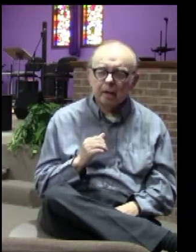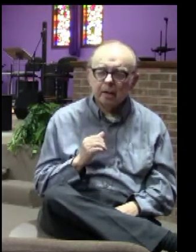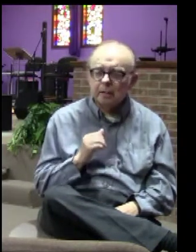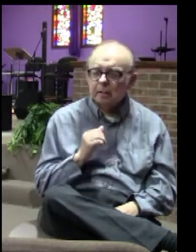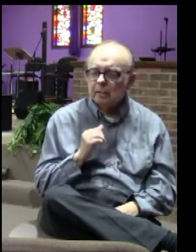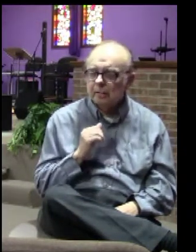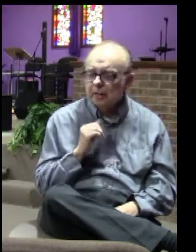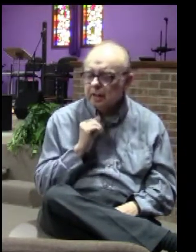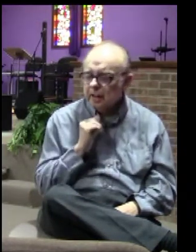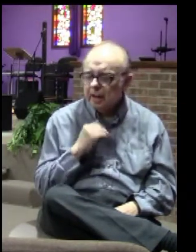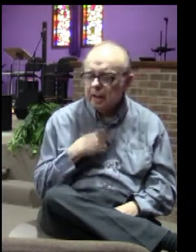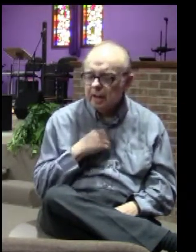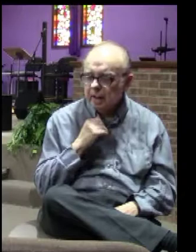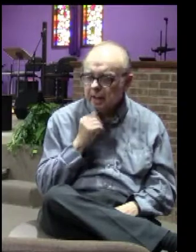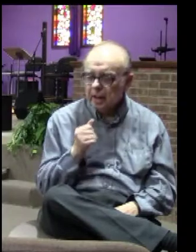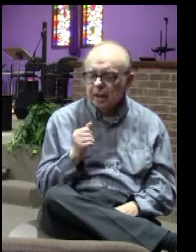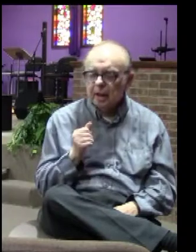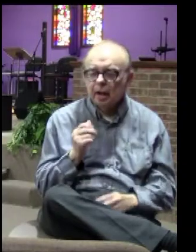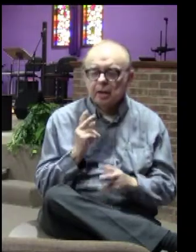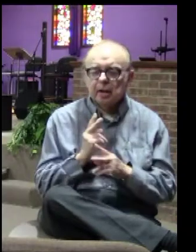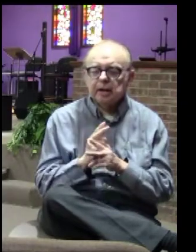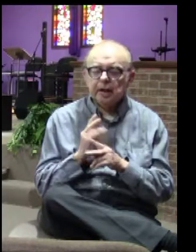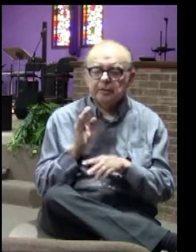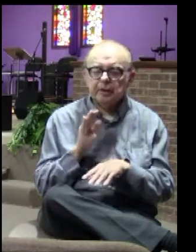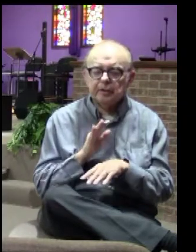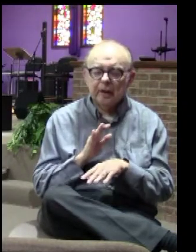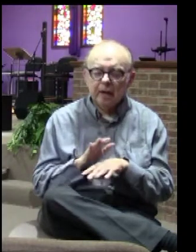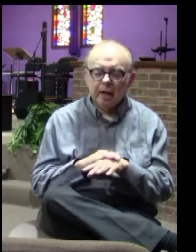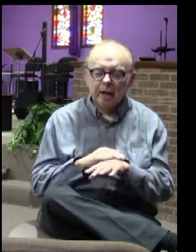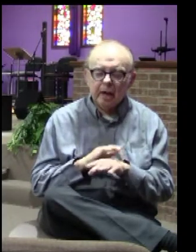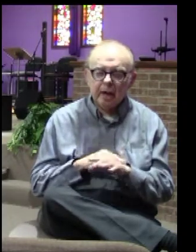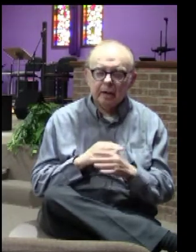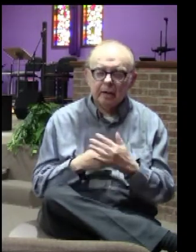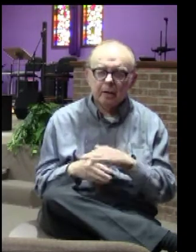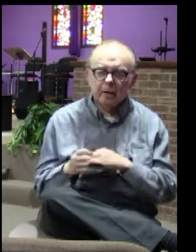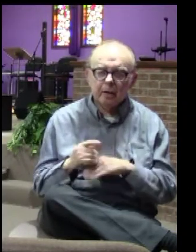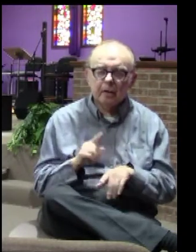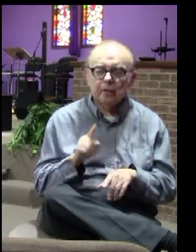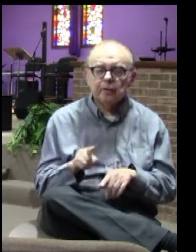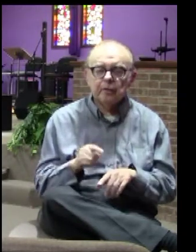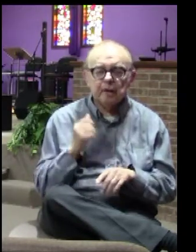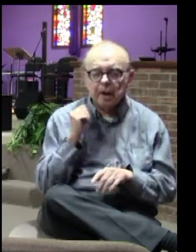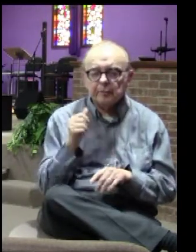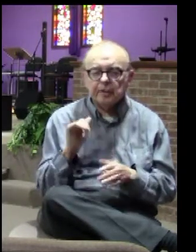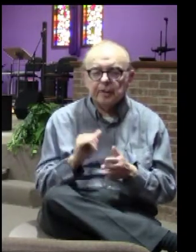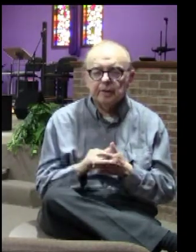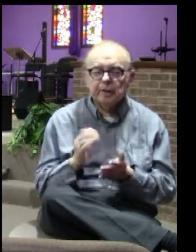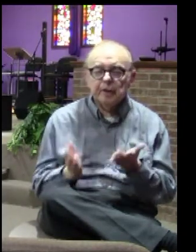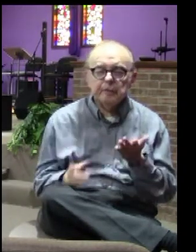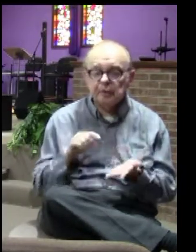not kept His hand on you every day, that you would probably be dead by now?